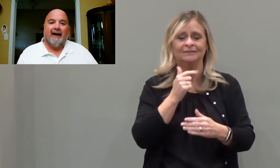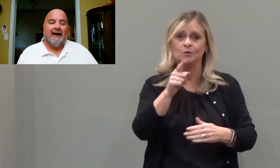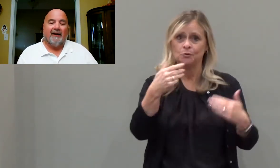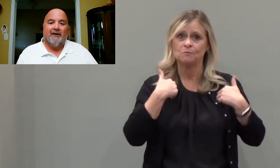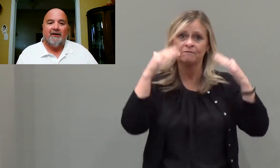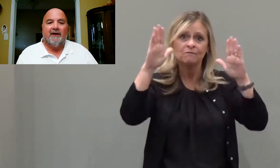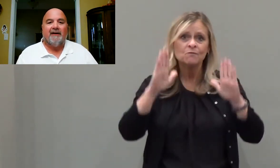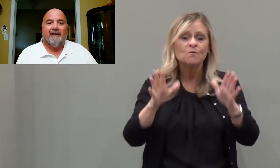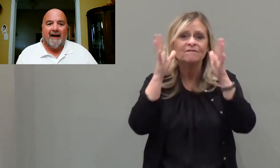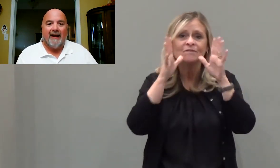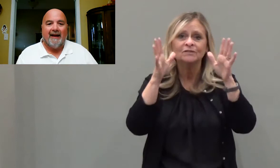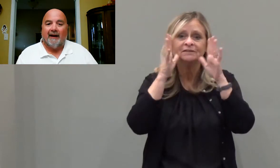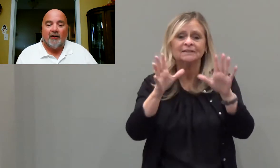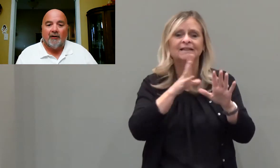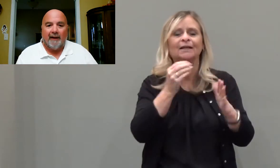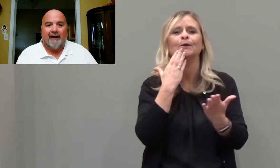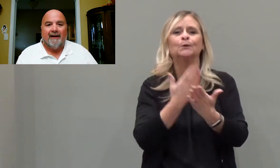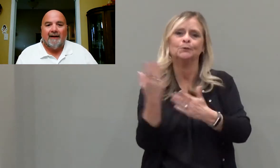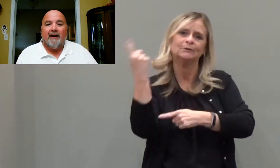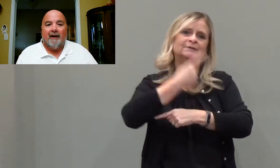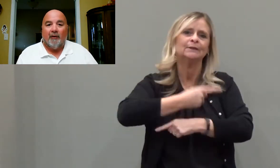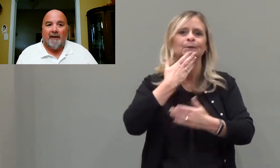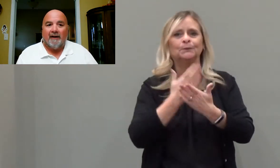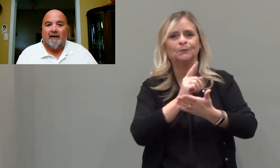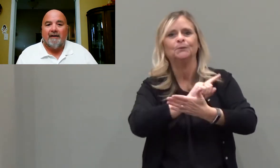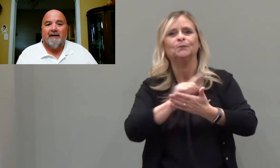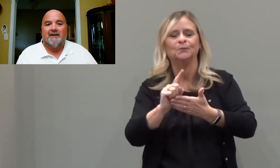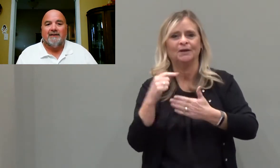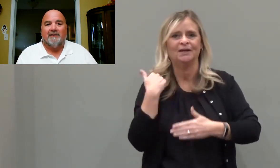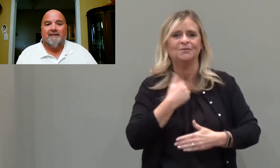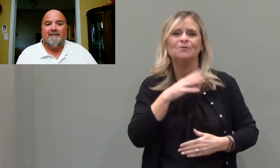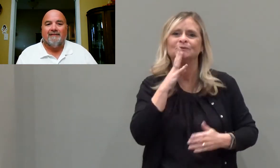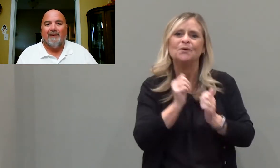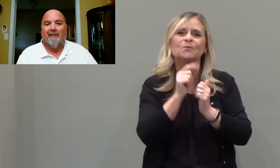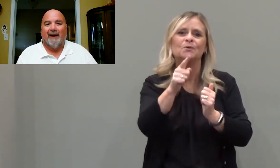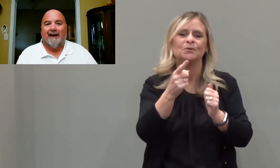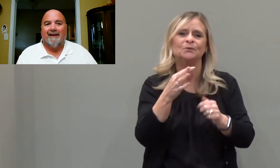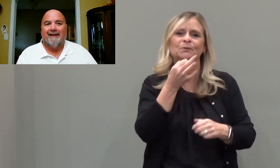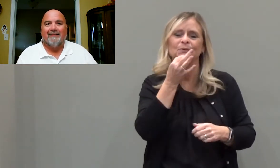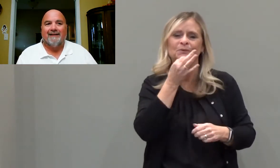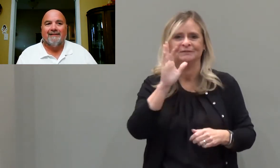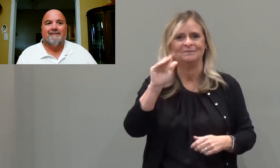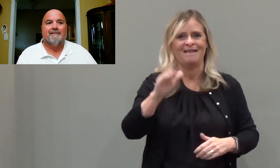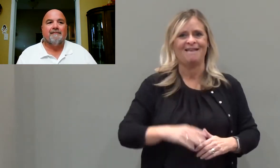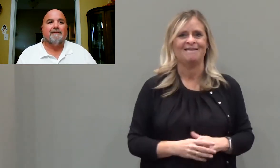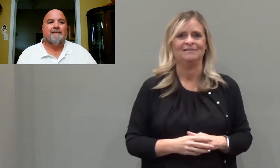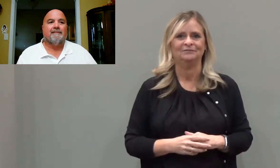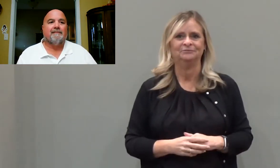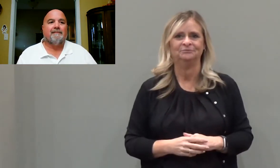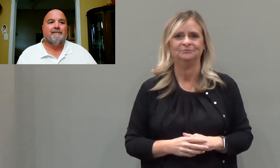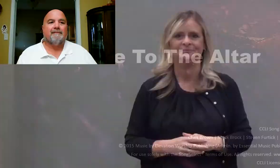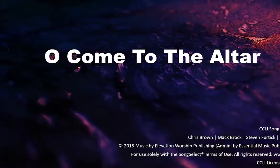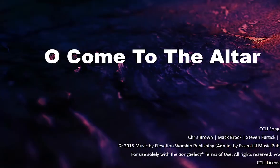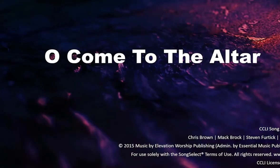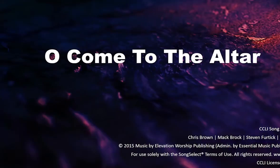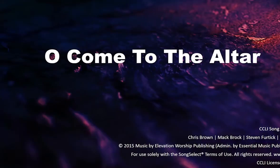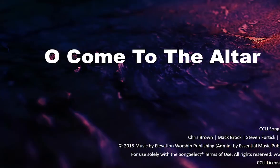Sunday and a good day and a good week, and we'll be talking to you soon. Bye-bye.